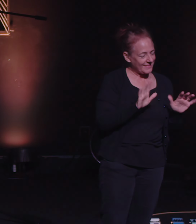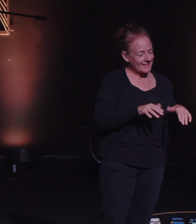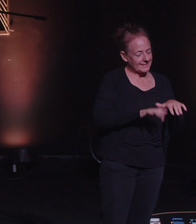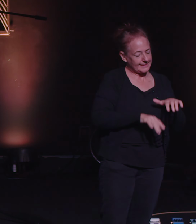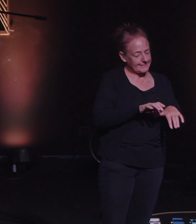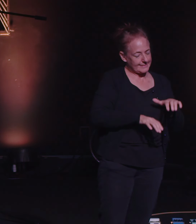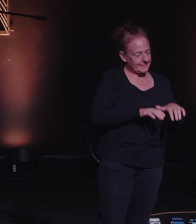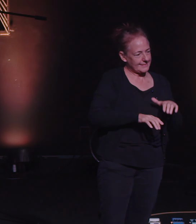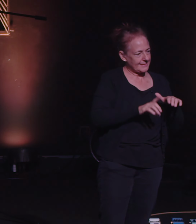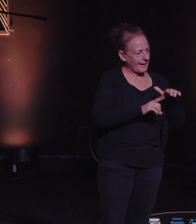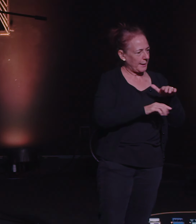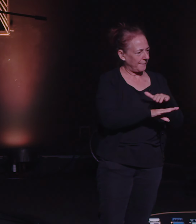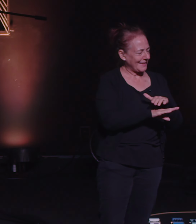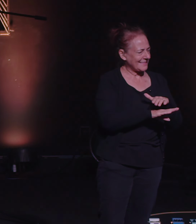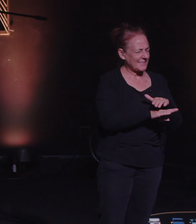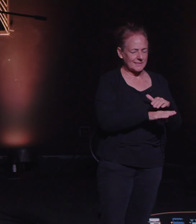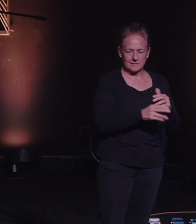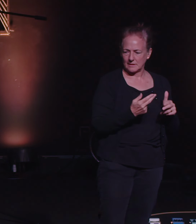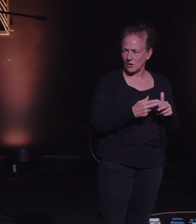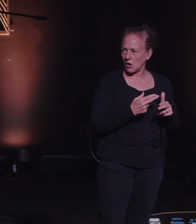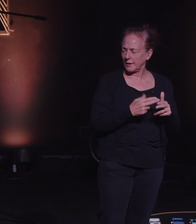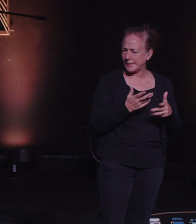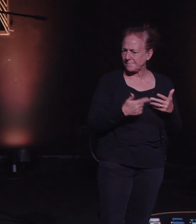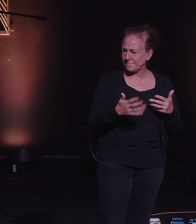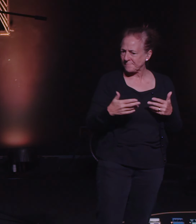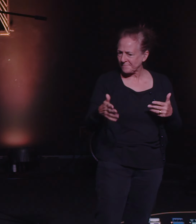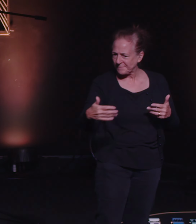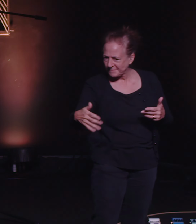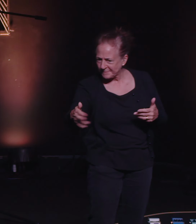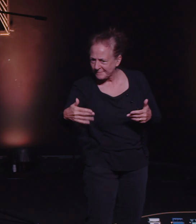database, what's it called, the whole